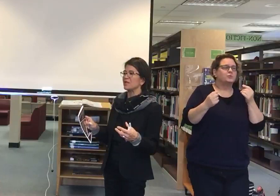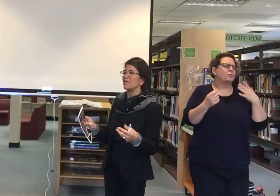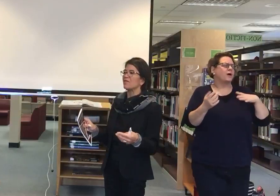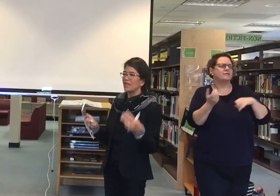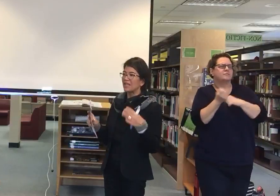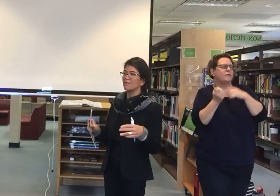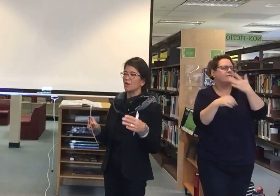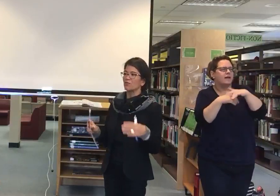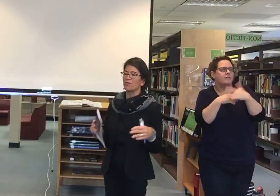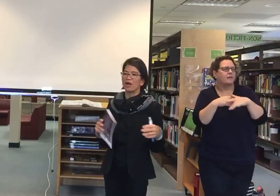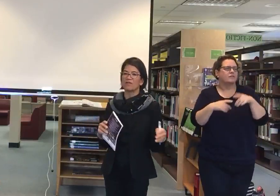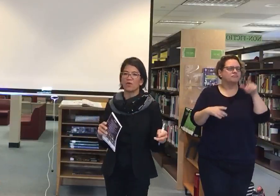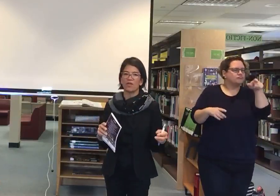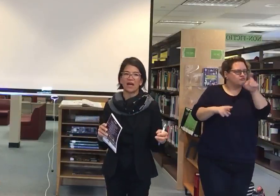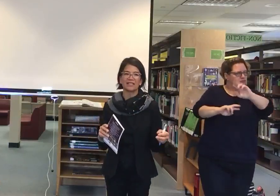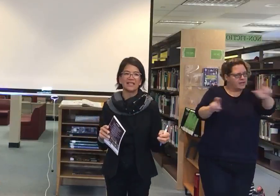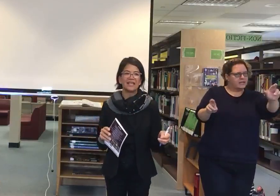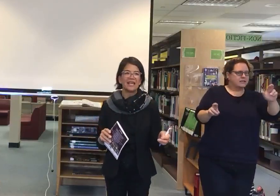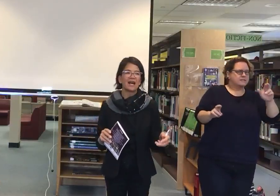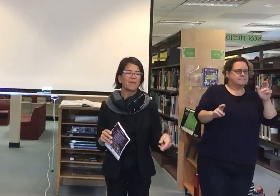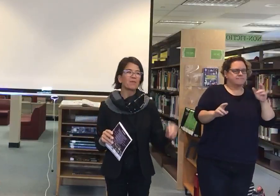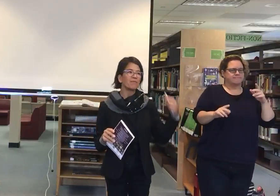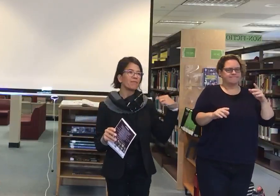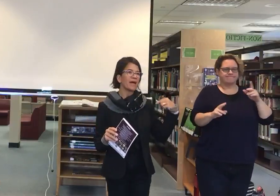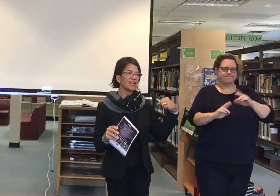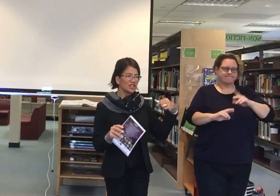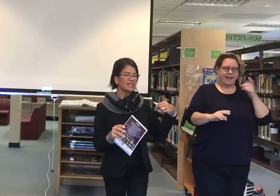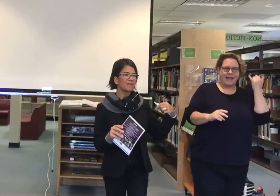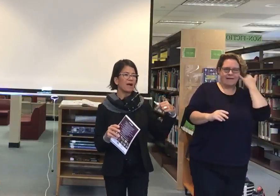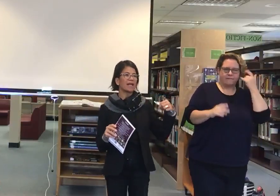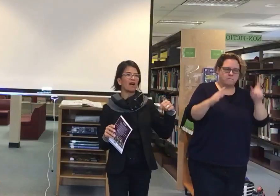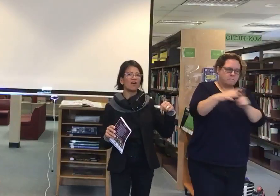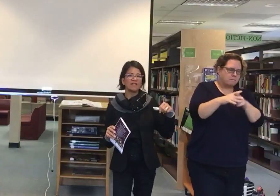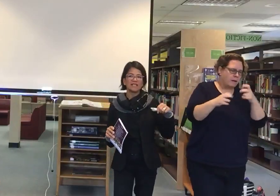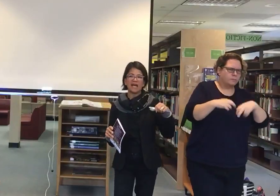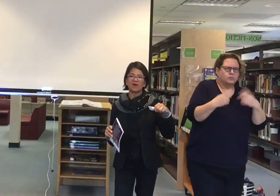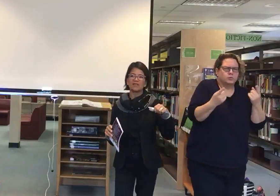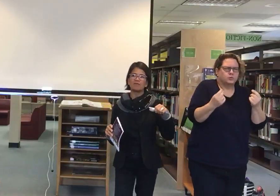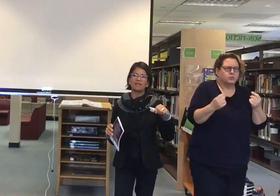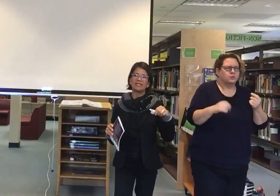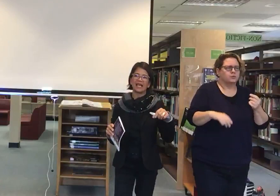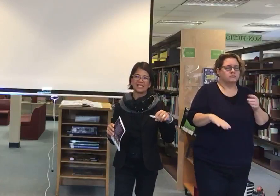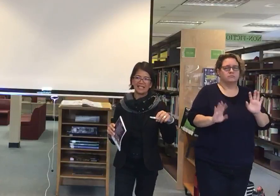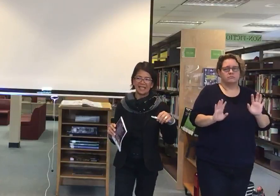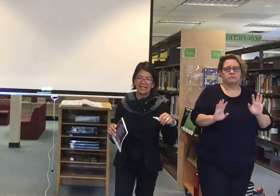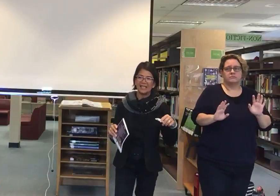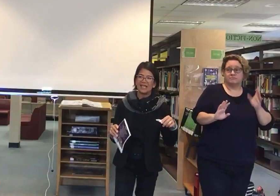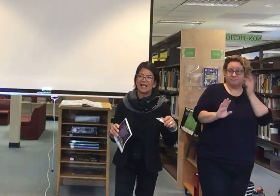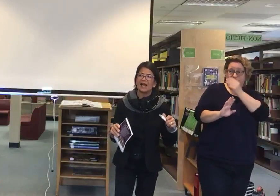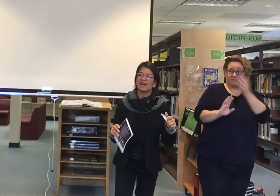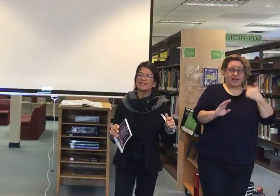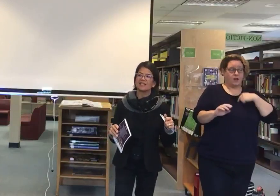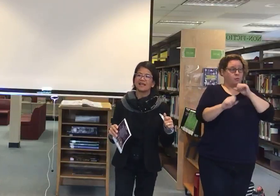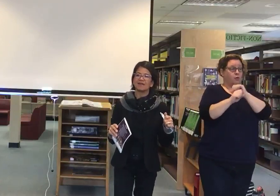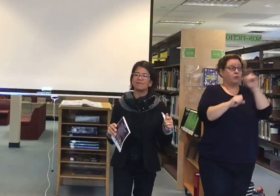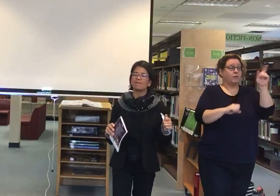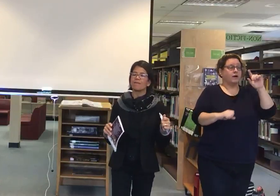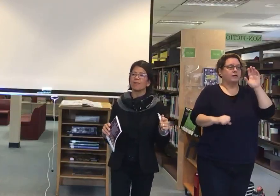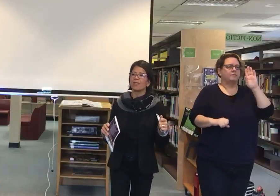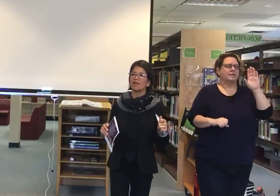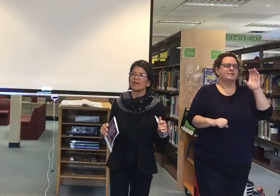students need to be thinking about and preparing for that. I should say my office is housed at BCIT, and